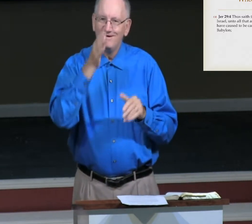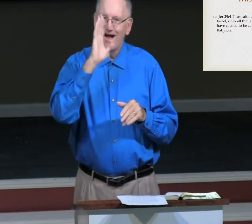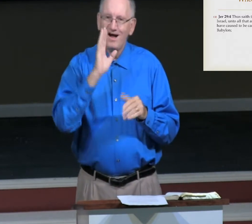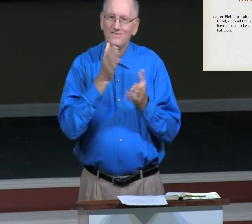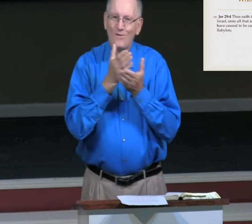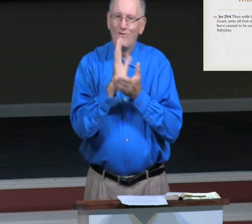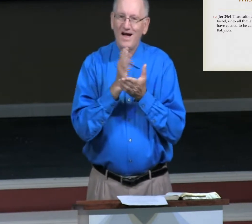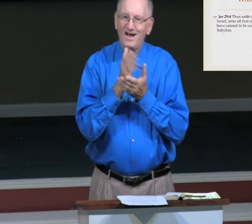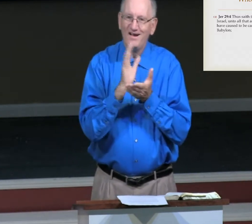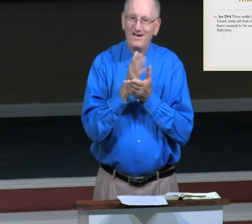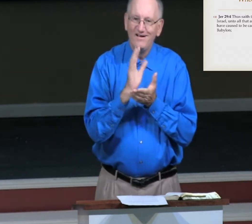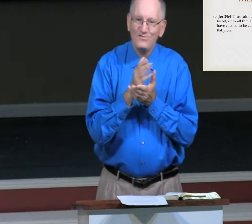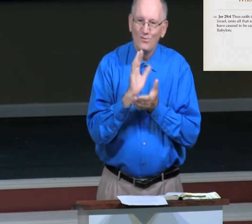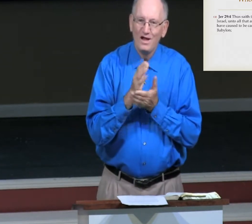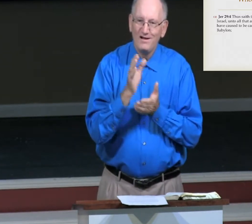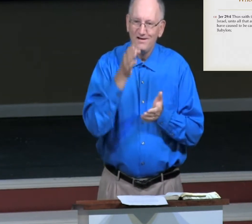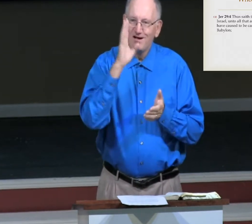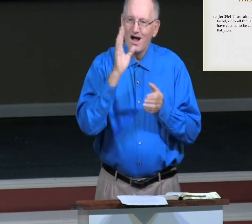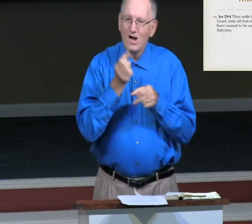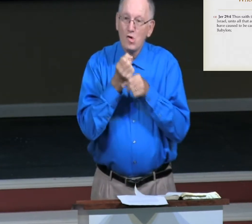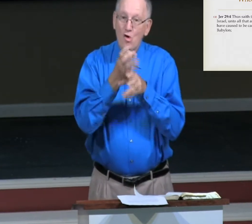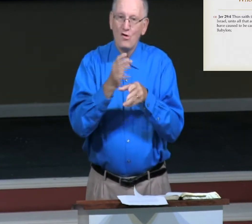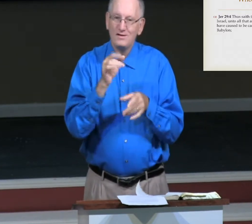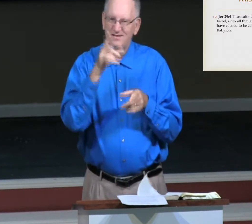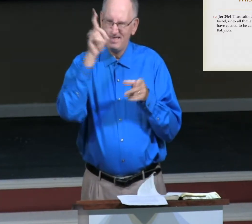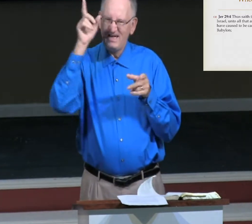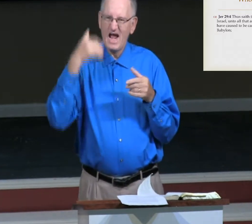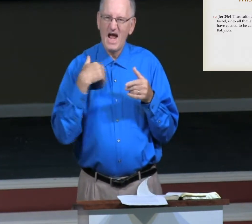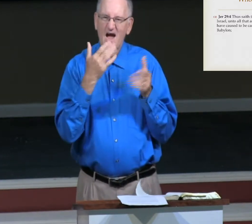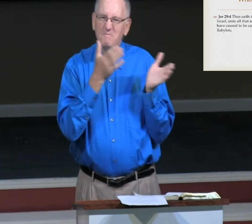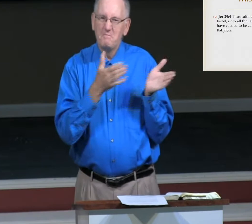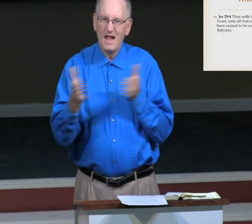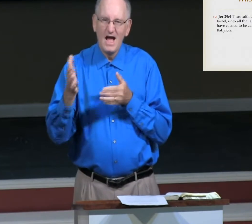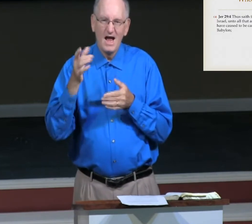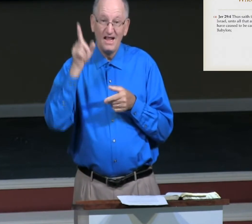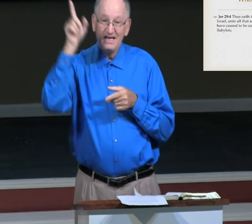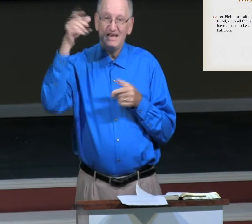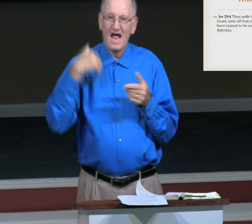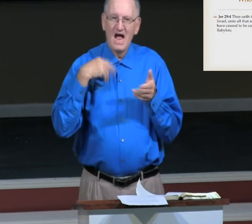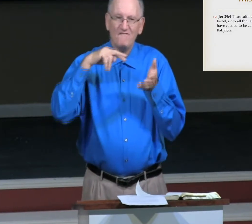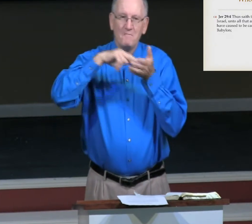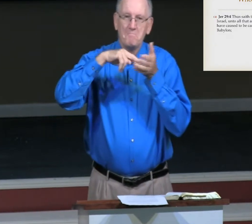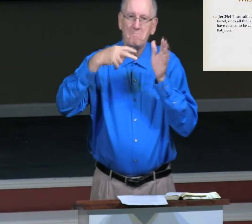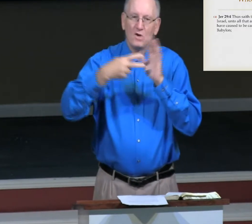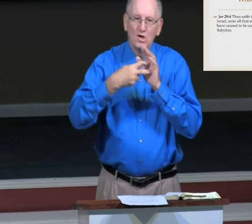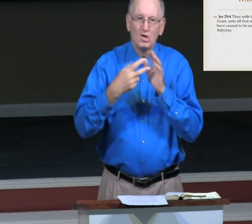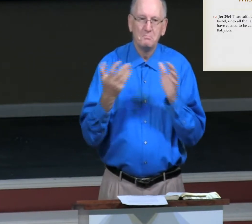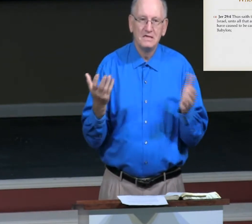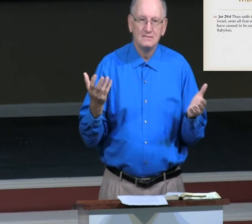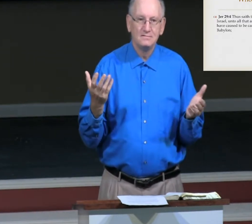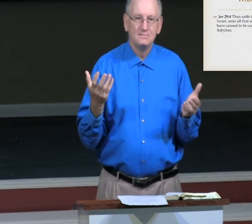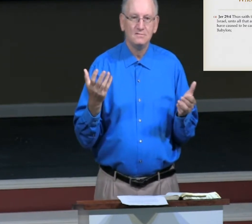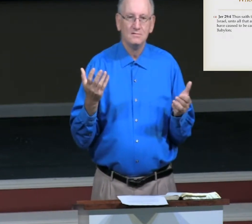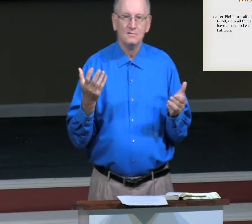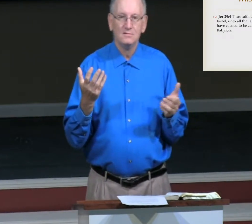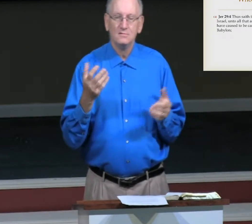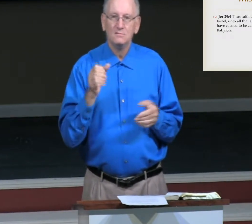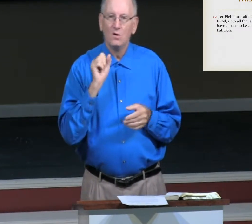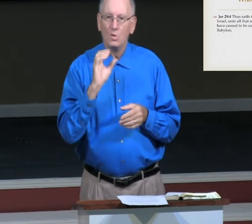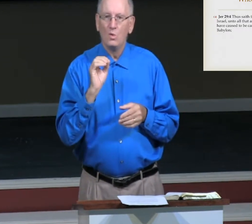coronavirus and everything, I want to tell you that God's saying it's okay. That he caused it and he has a plan. He has a purpose.